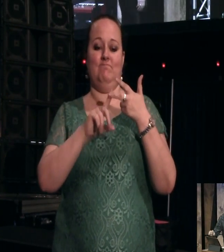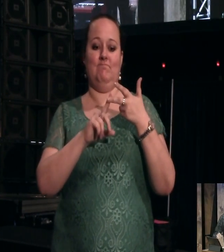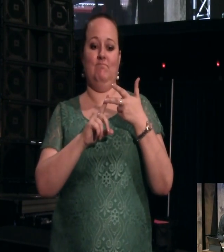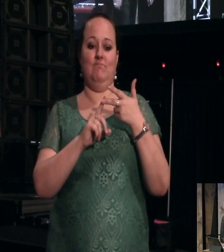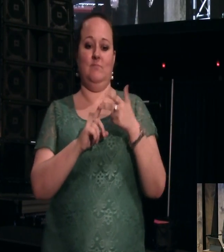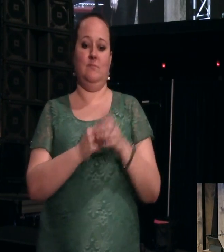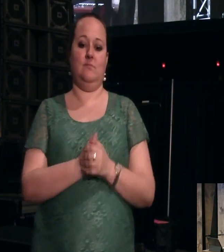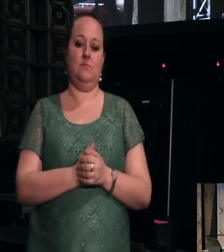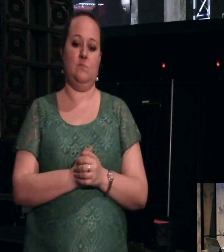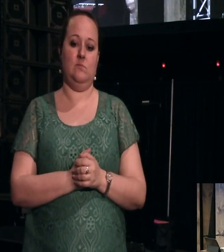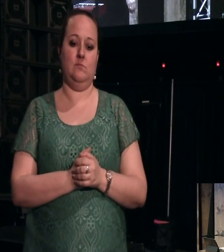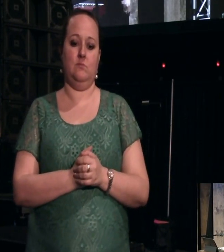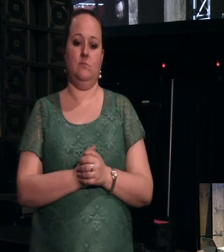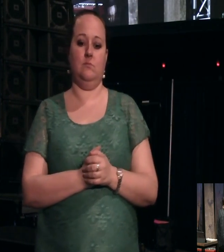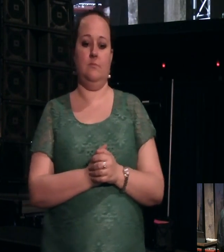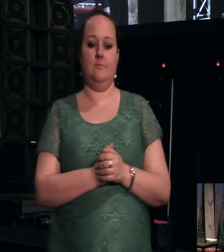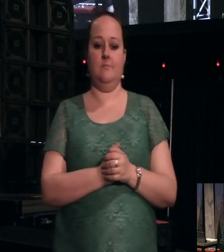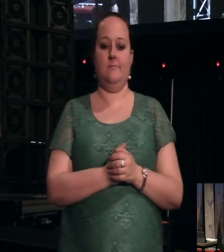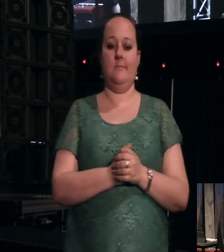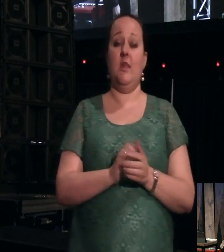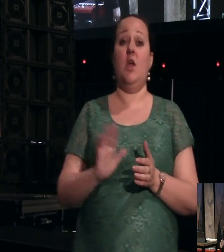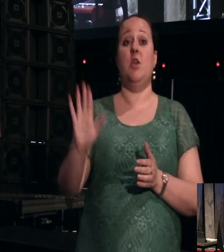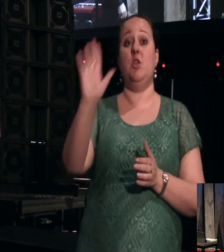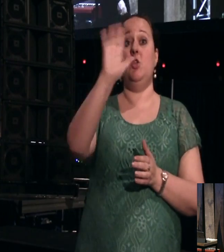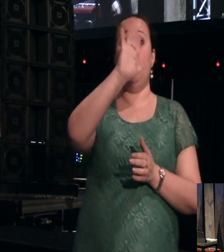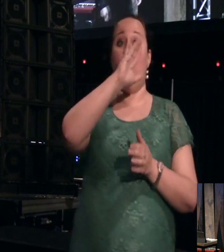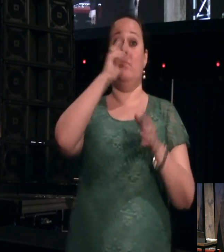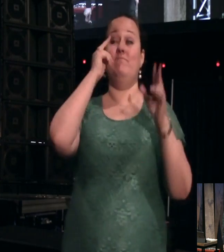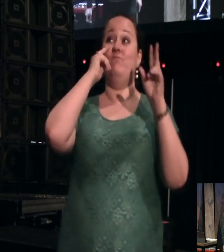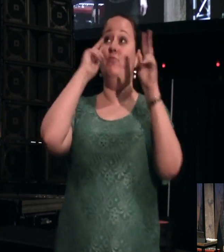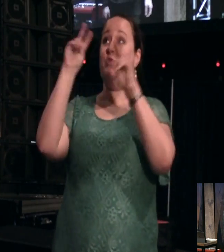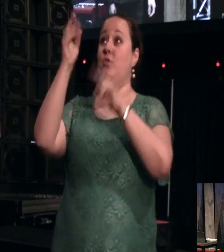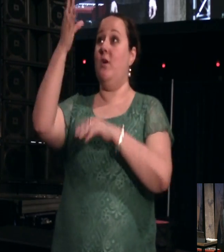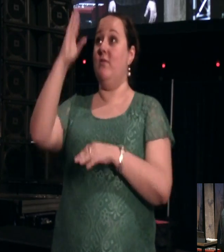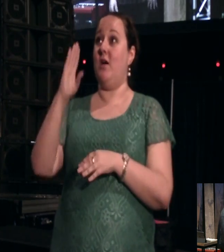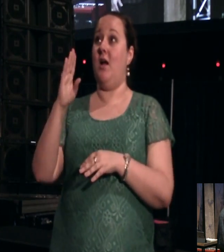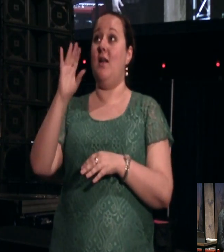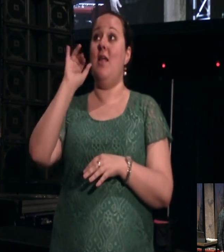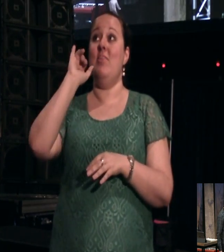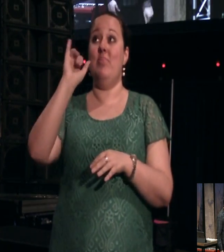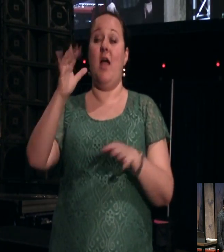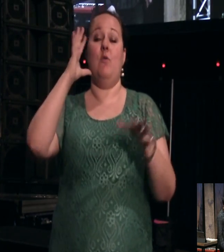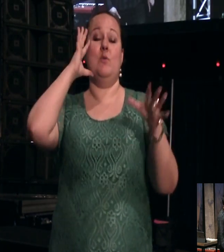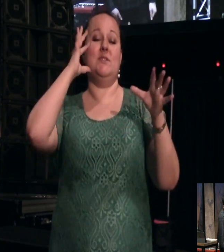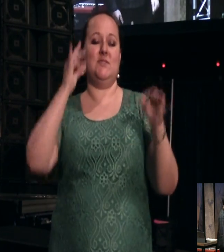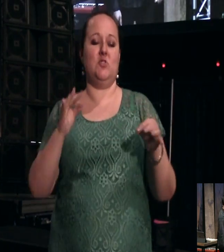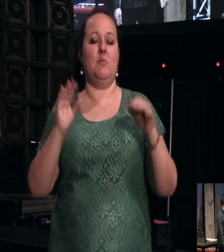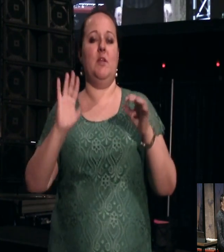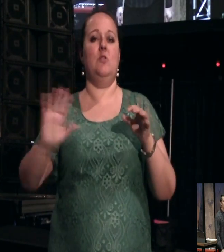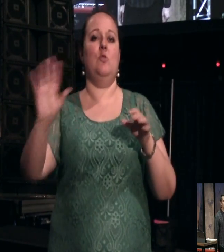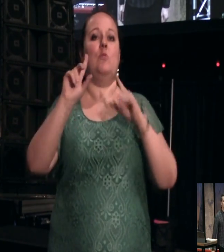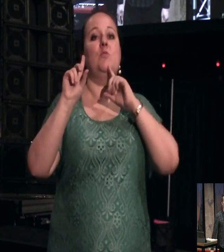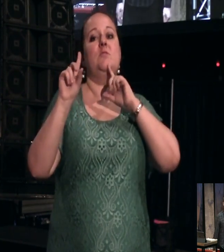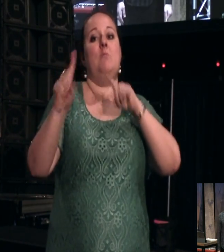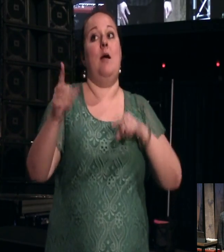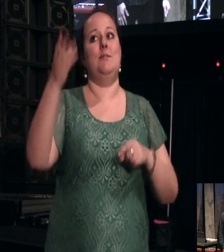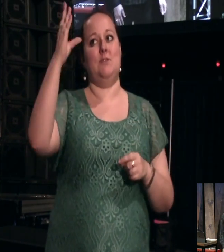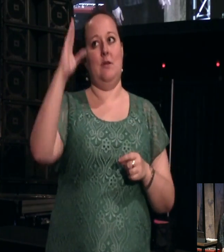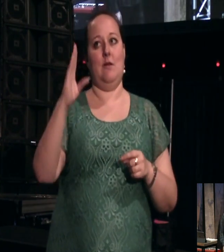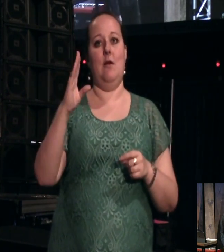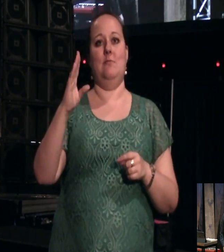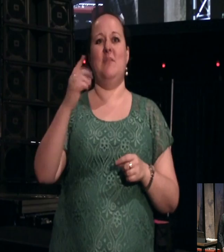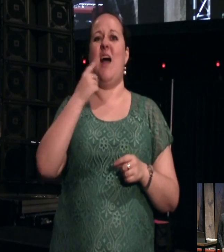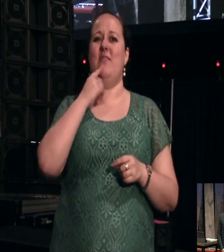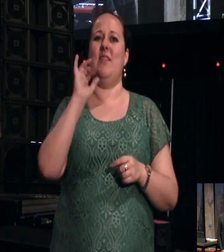The third key truth, the last and third key truth that I would tell my college self is this: your view of God will determine your response to